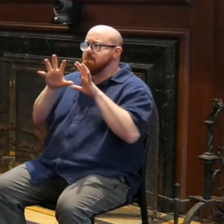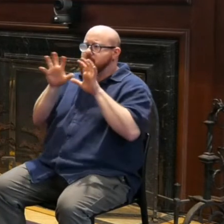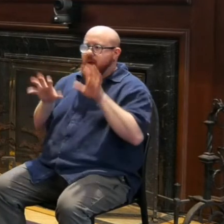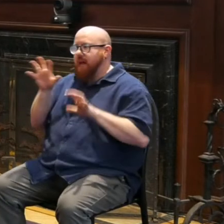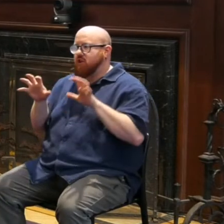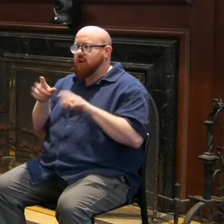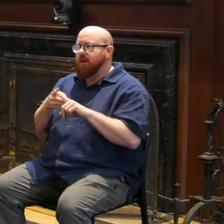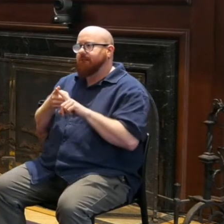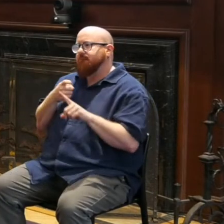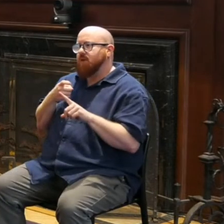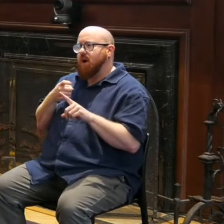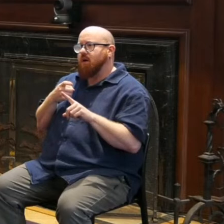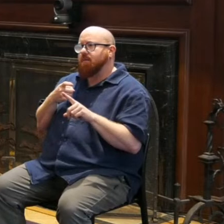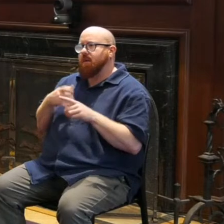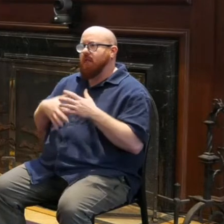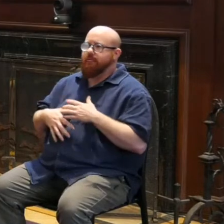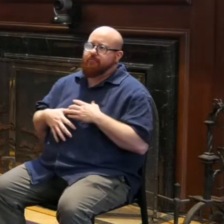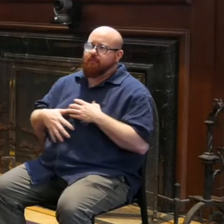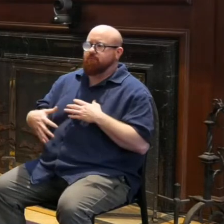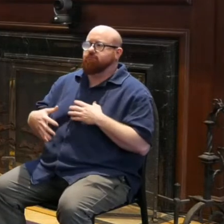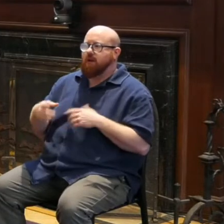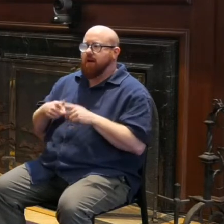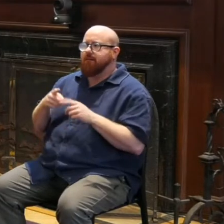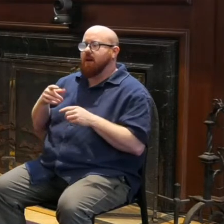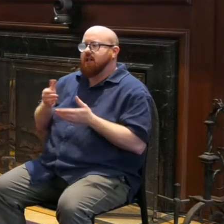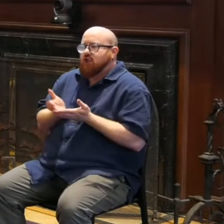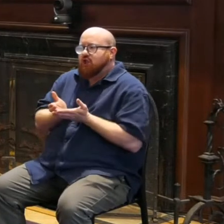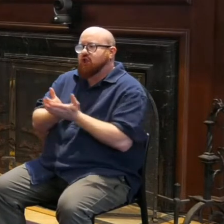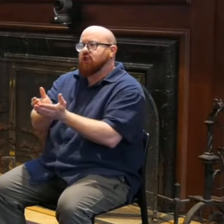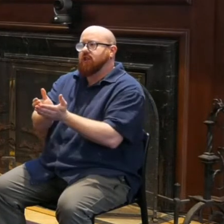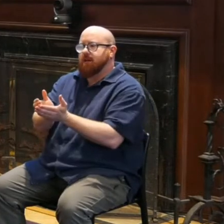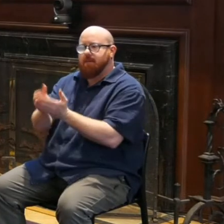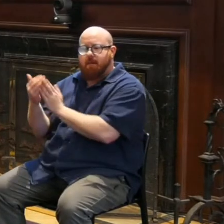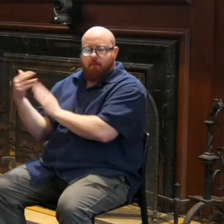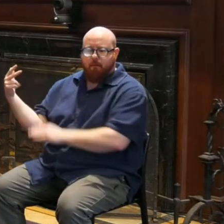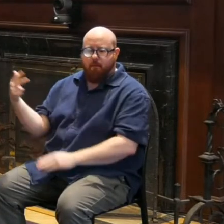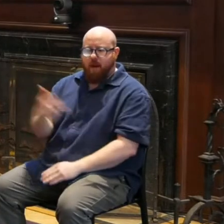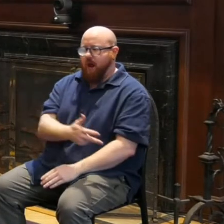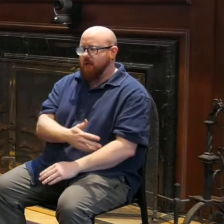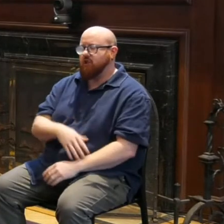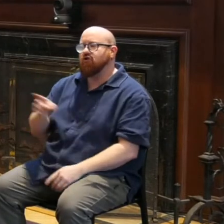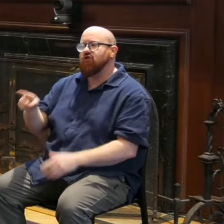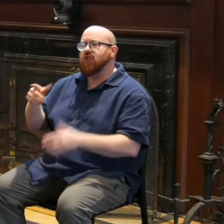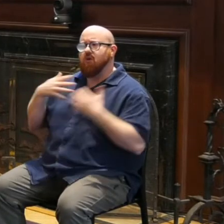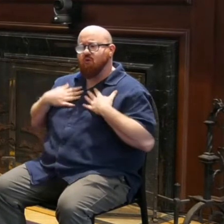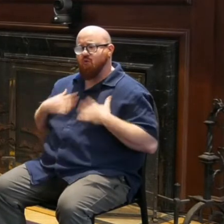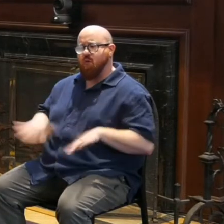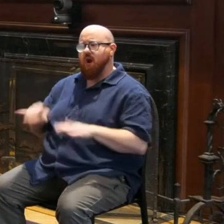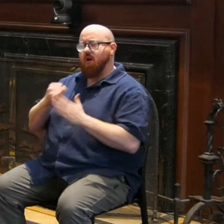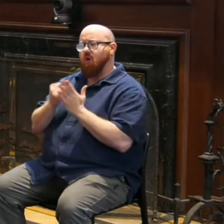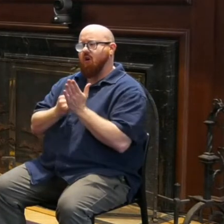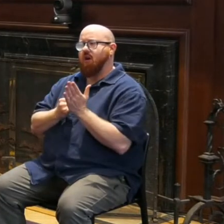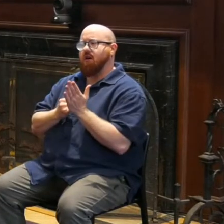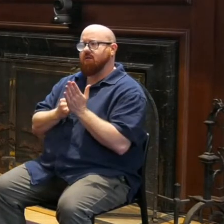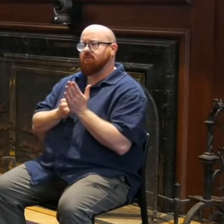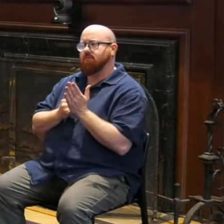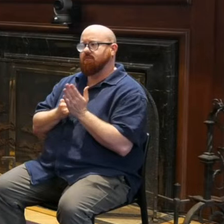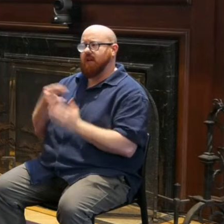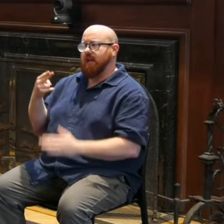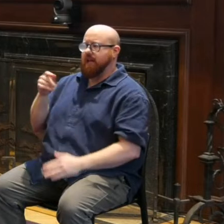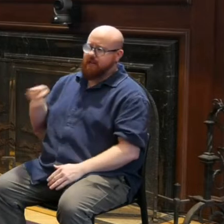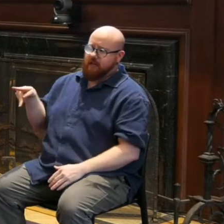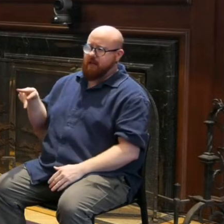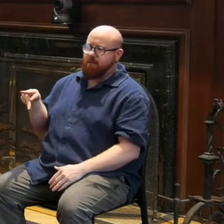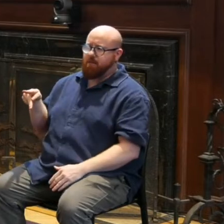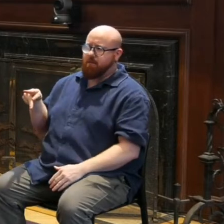Middle Passage ship. She wore them as art, sensuous and hip, against the flesh and